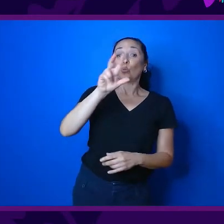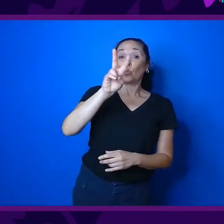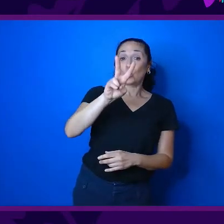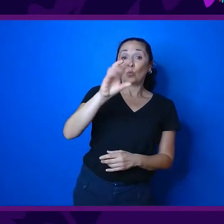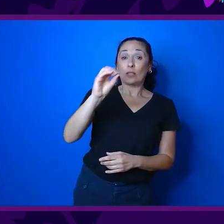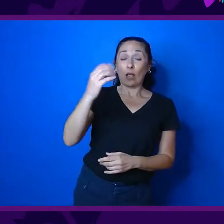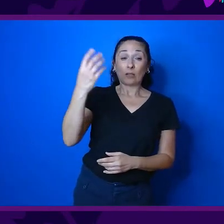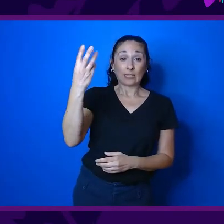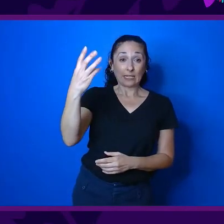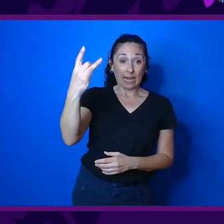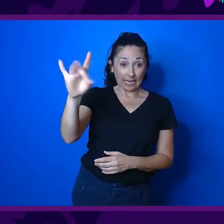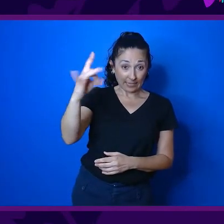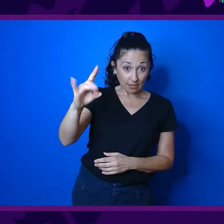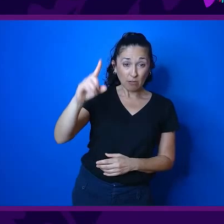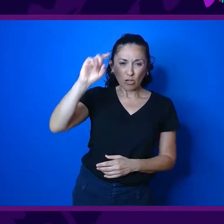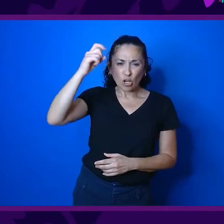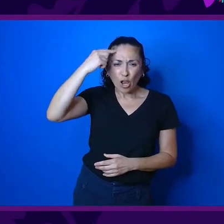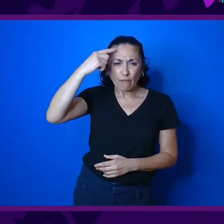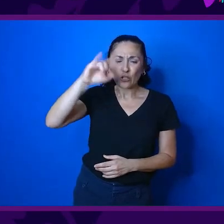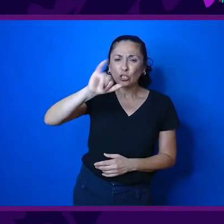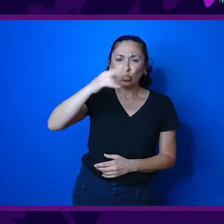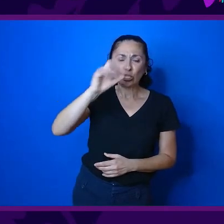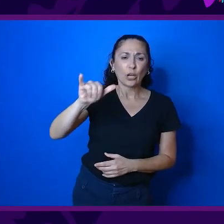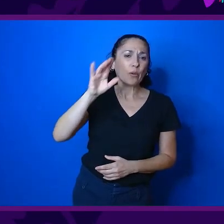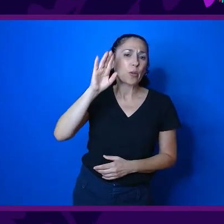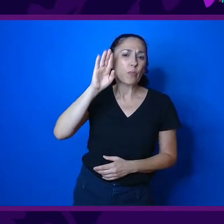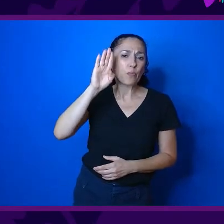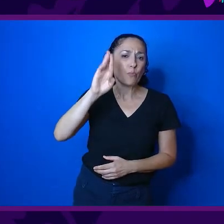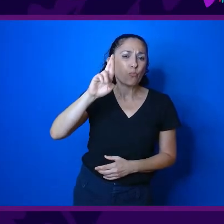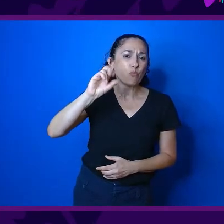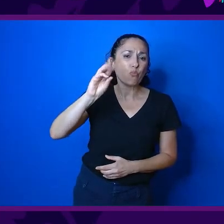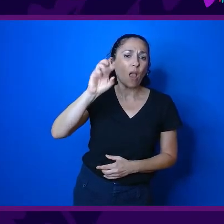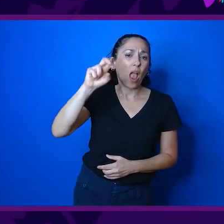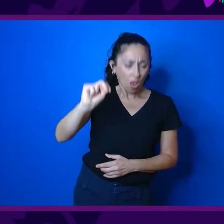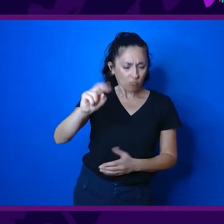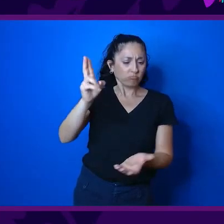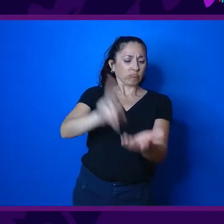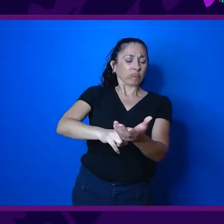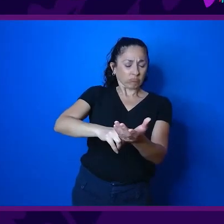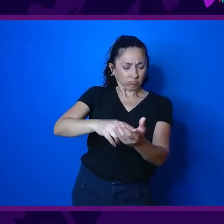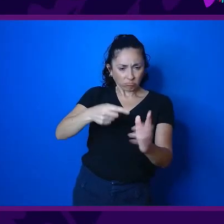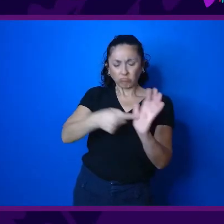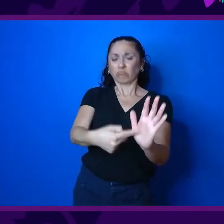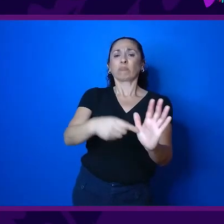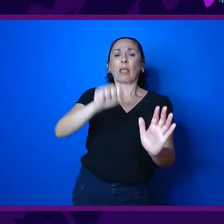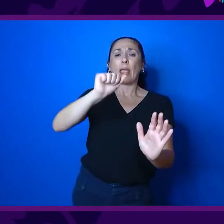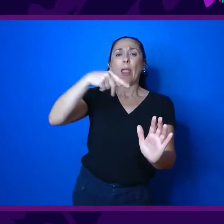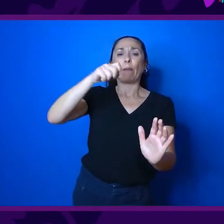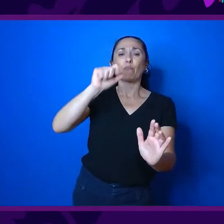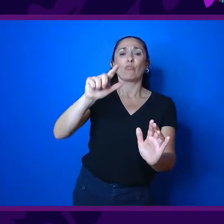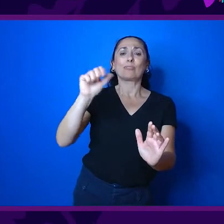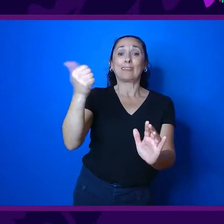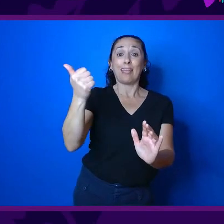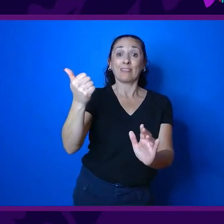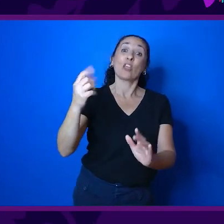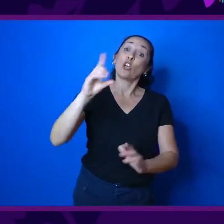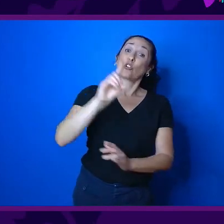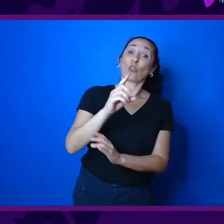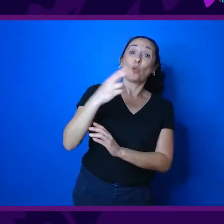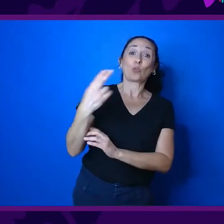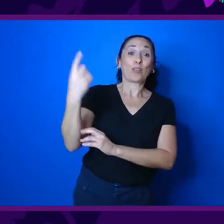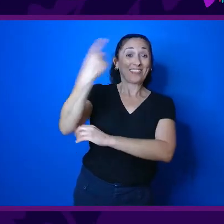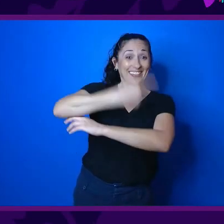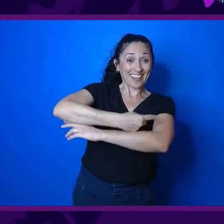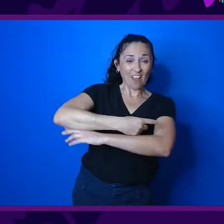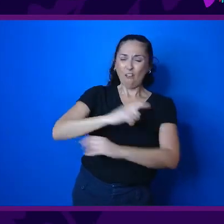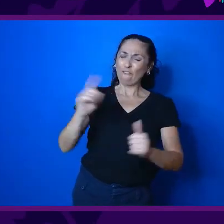AB 2644 into law, declaring April 10th as Dolores Huerta Day, becoming the first state